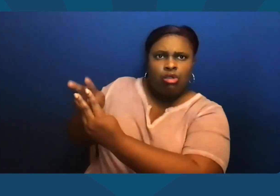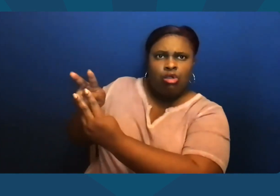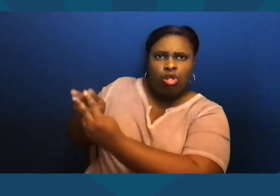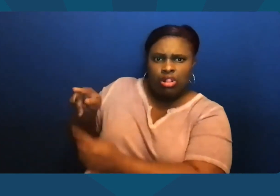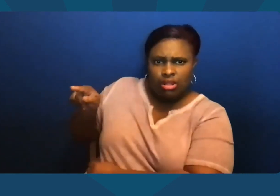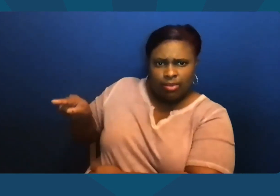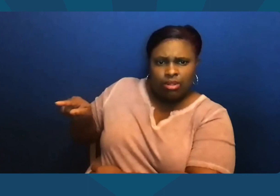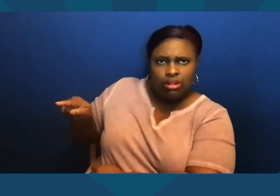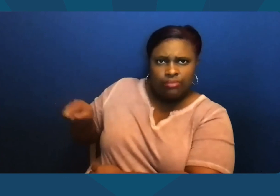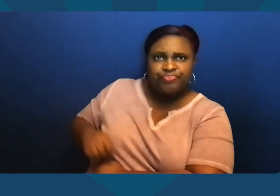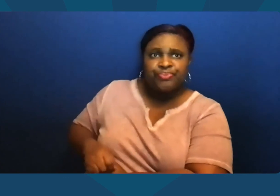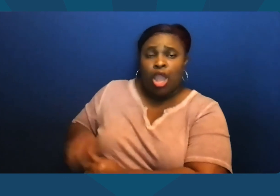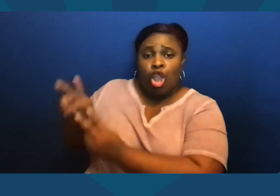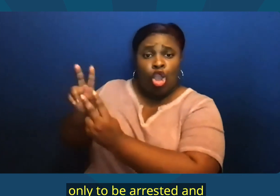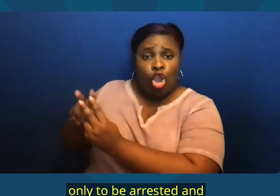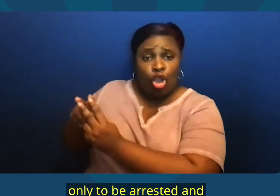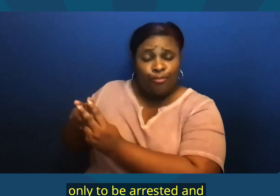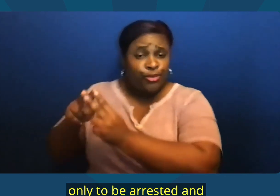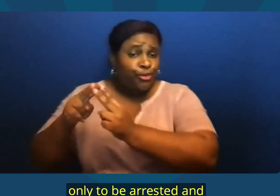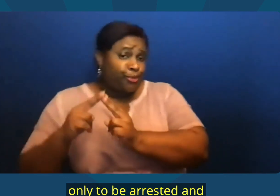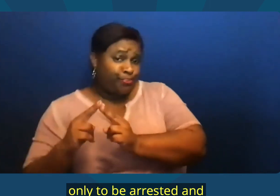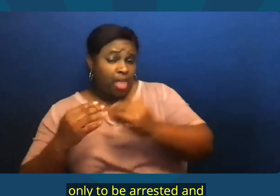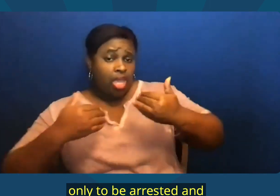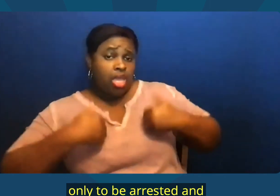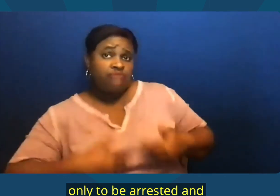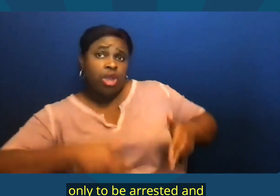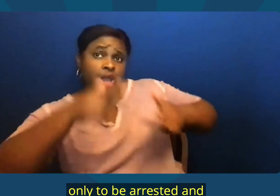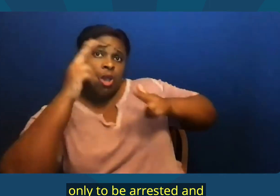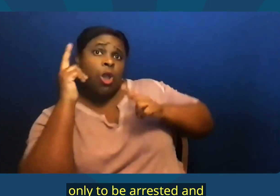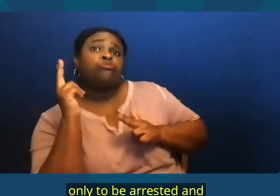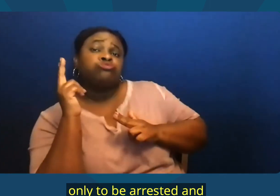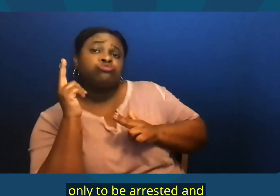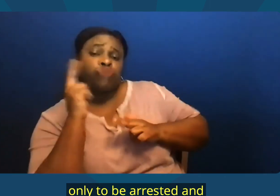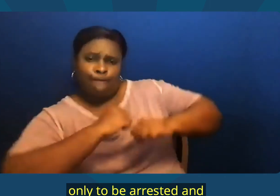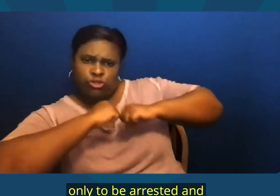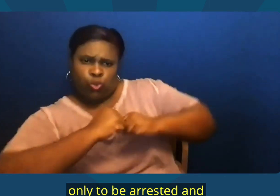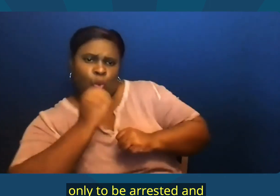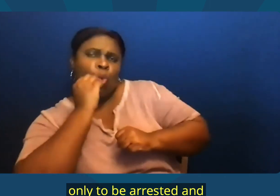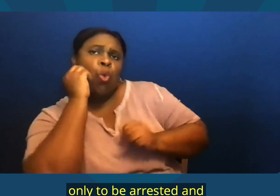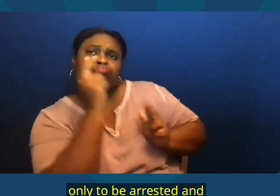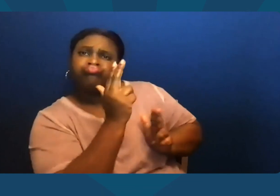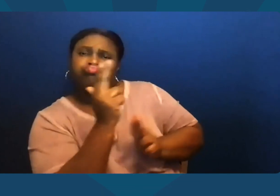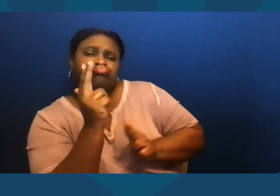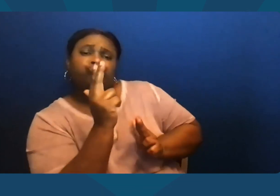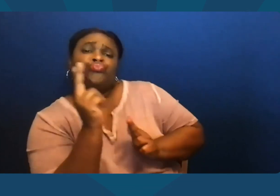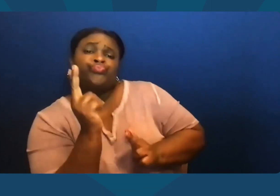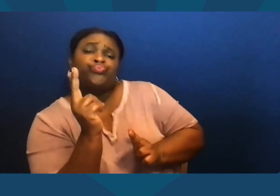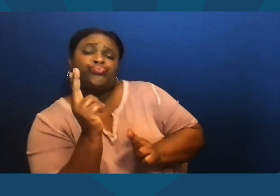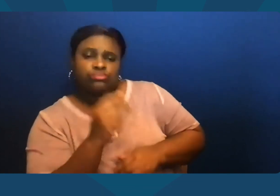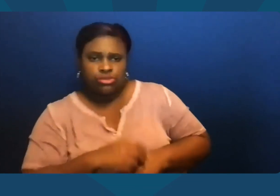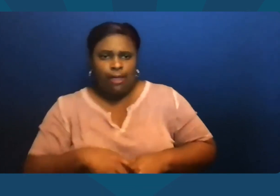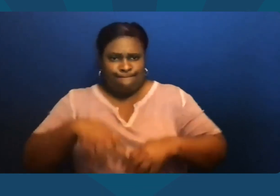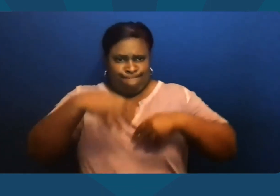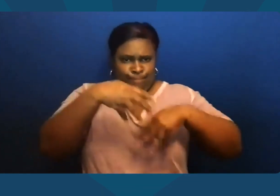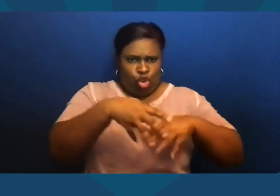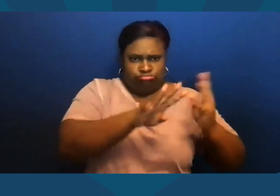Abandoned by police, only to be arrested and have guns confiscated later when it was safe